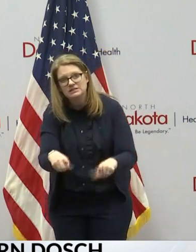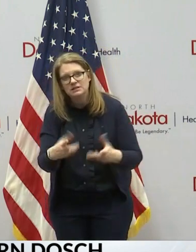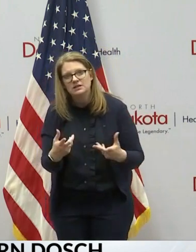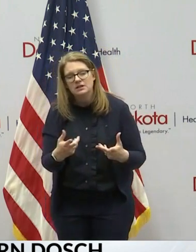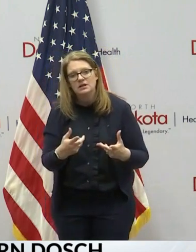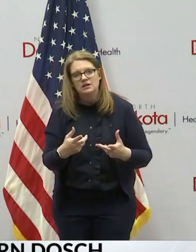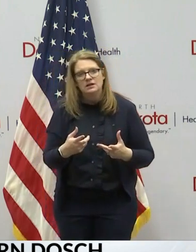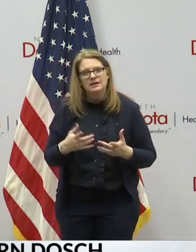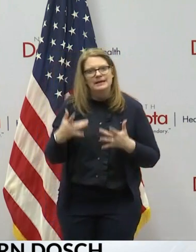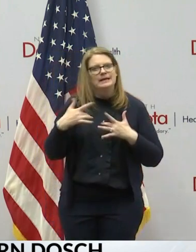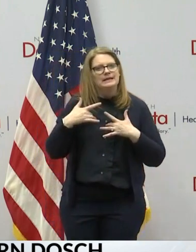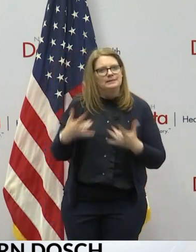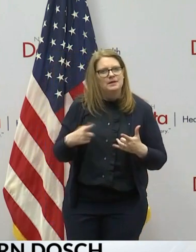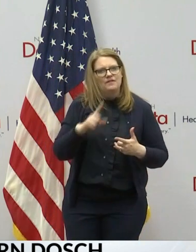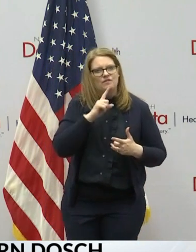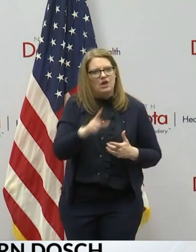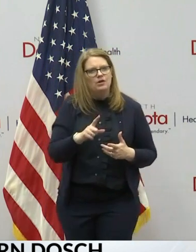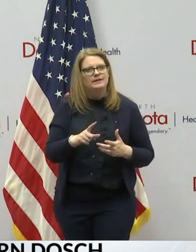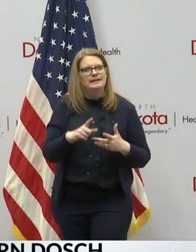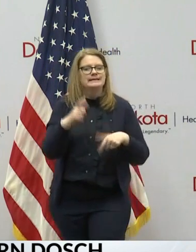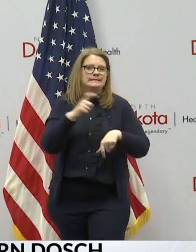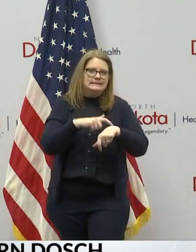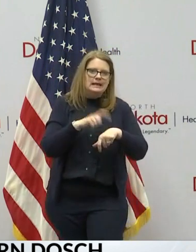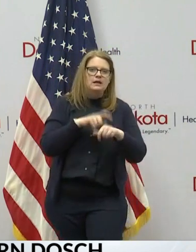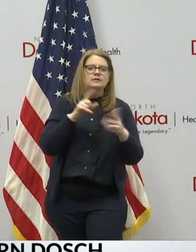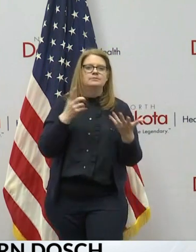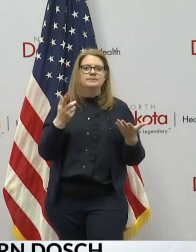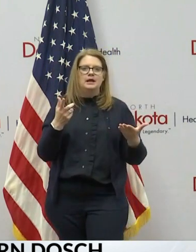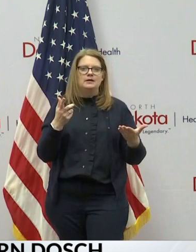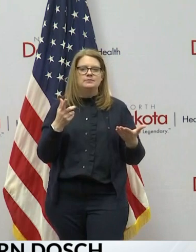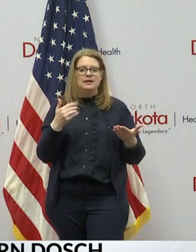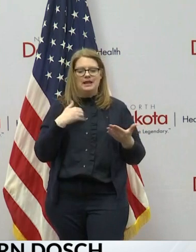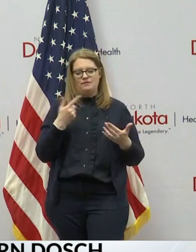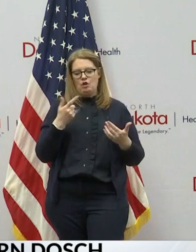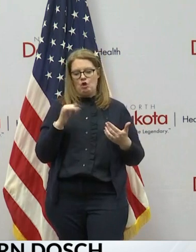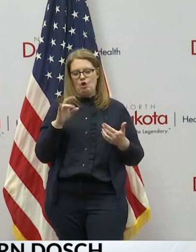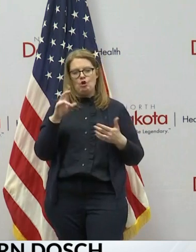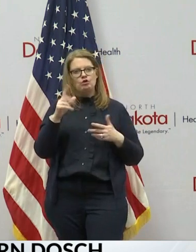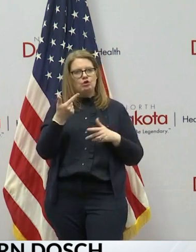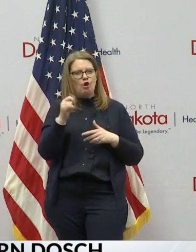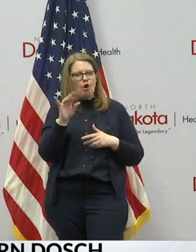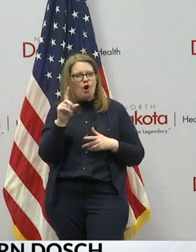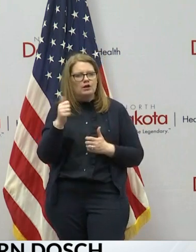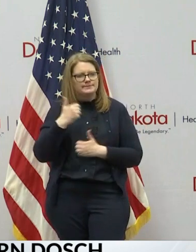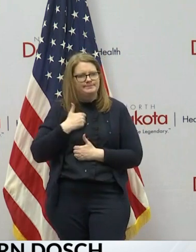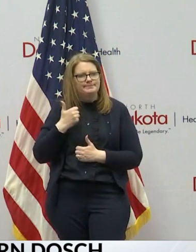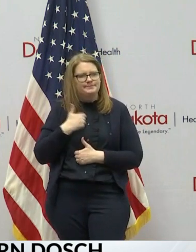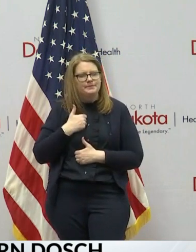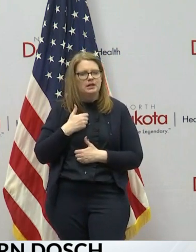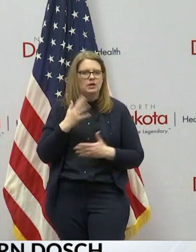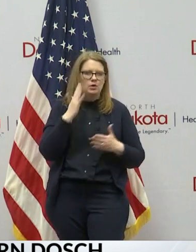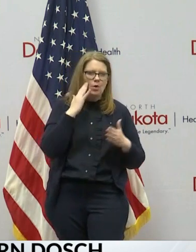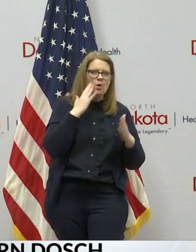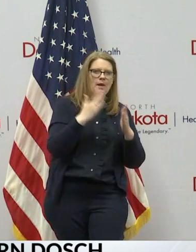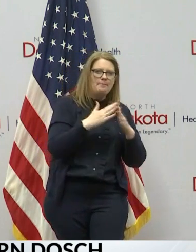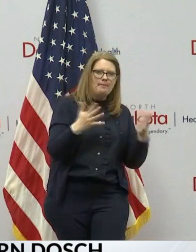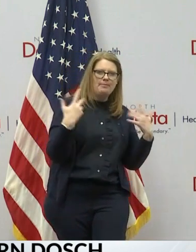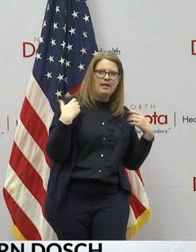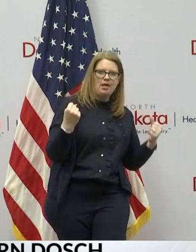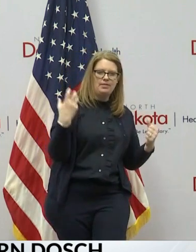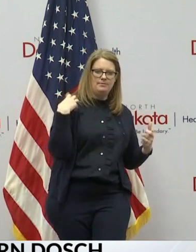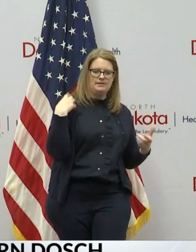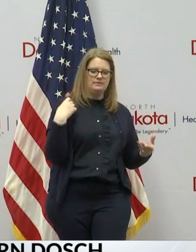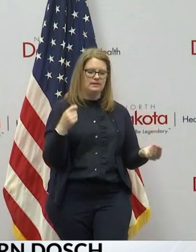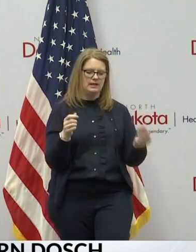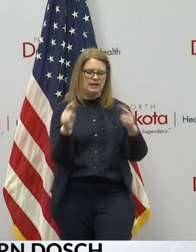manual event. I mean, we have guardsmen and public health officials with